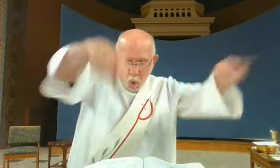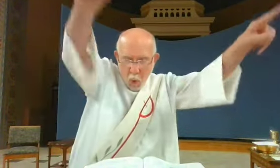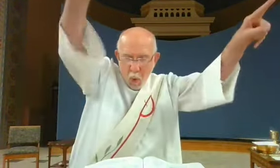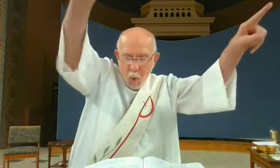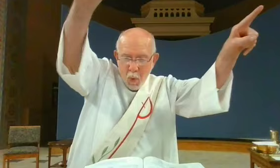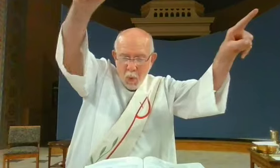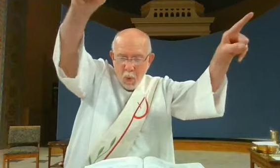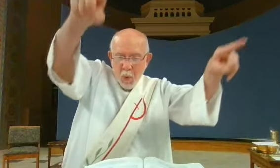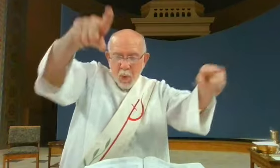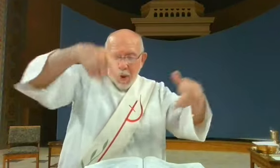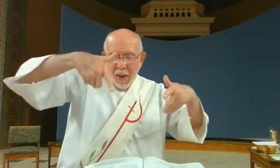Go, therefore,